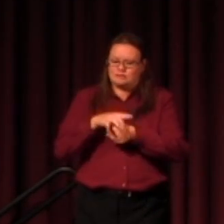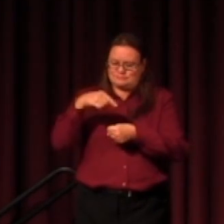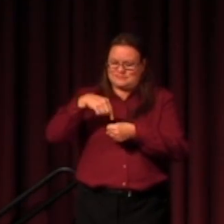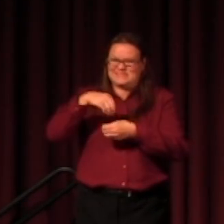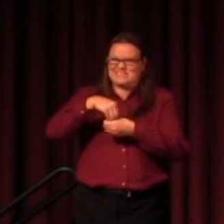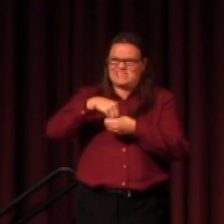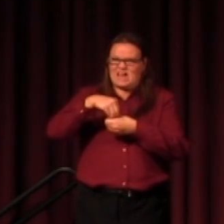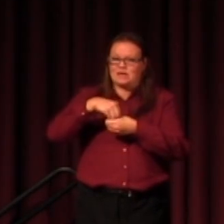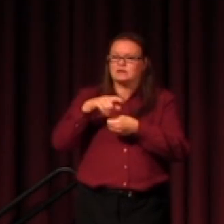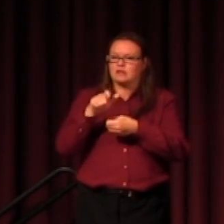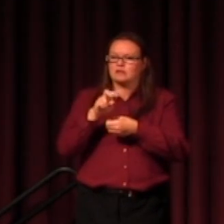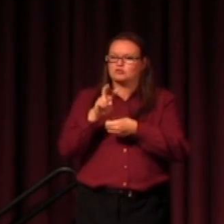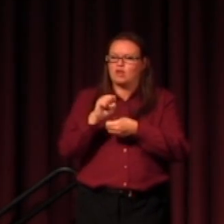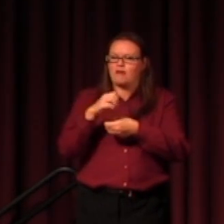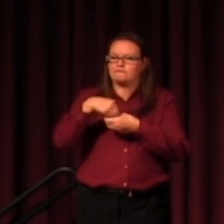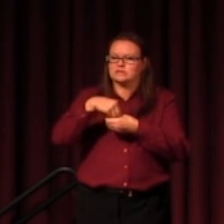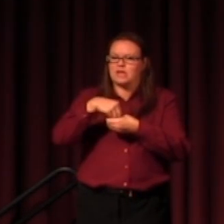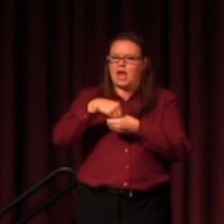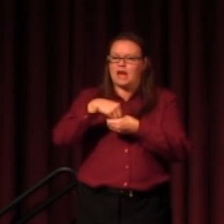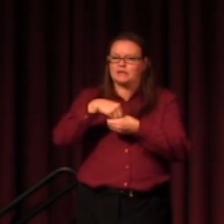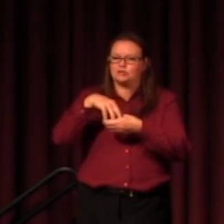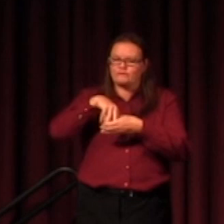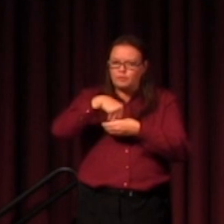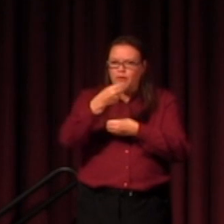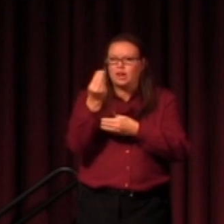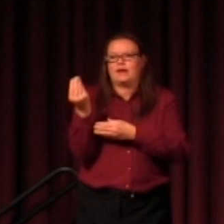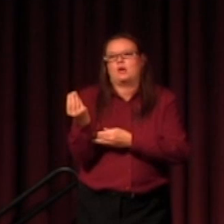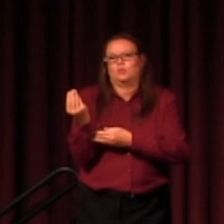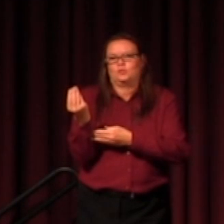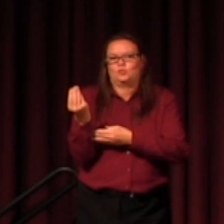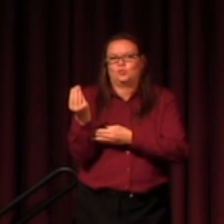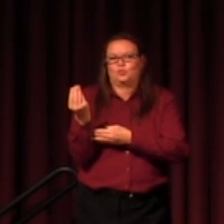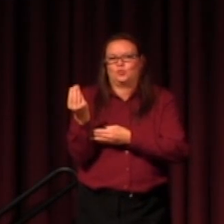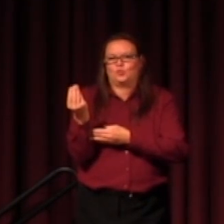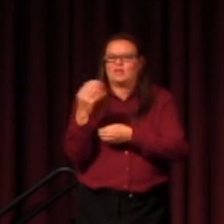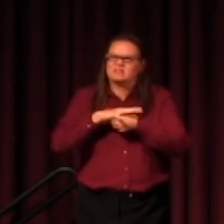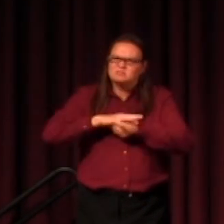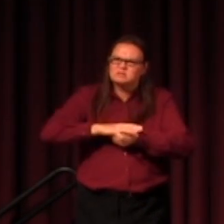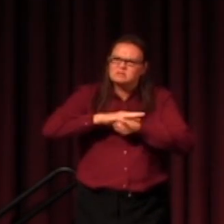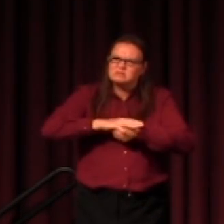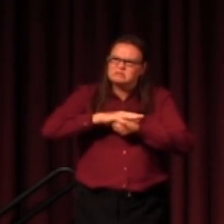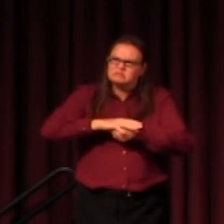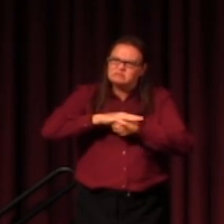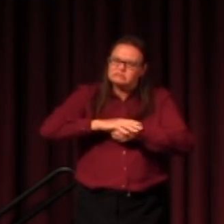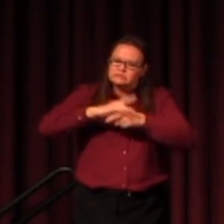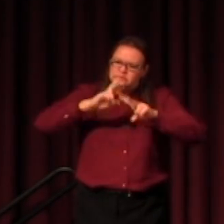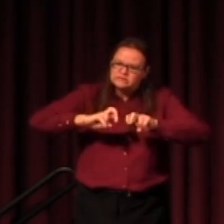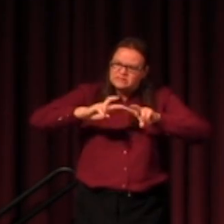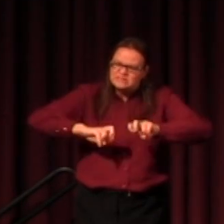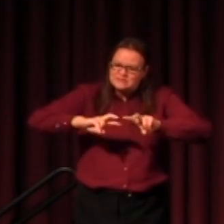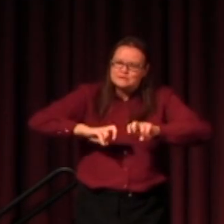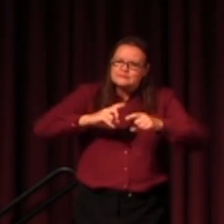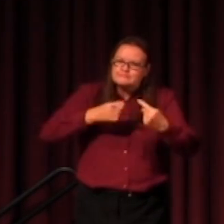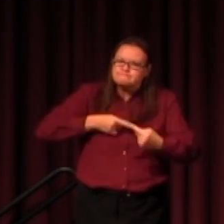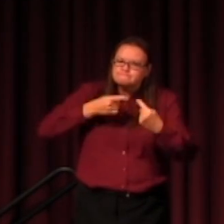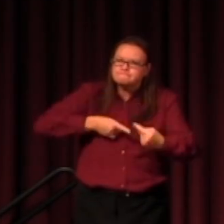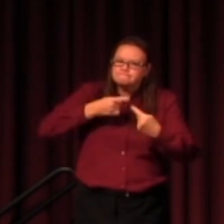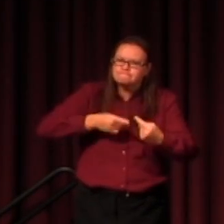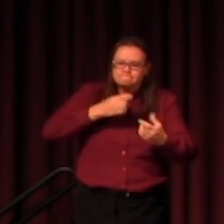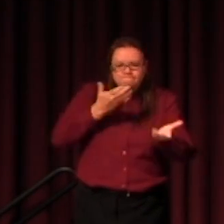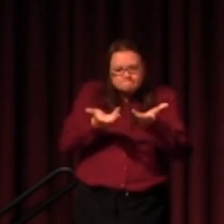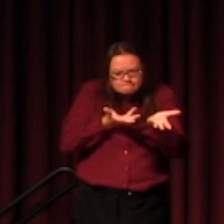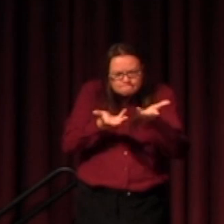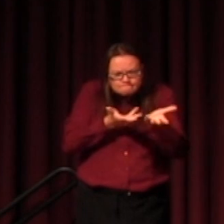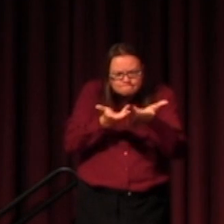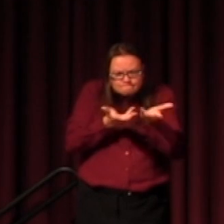The tension, being willing to stay in the tension to sort it out, that's where the love is.